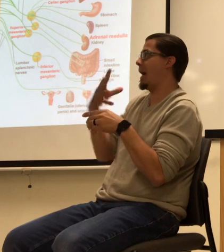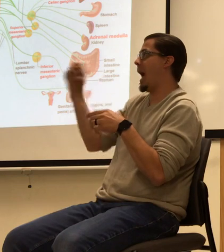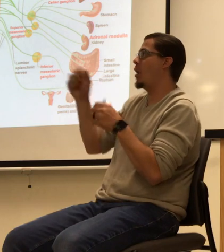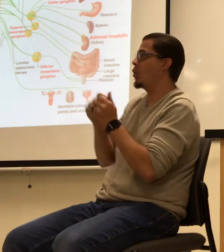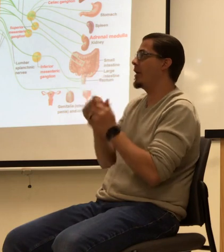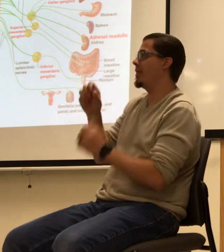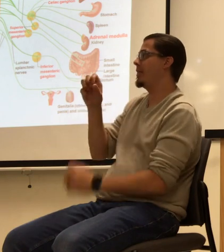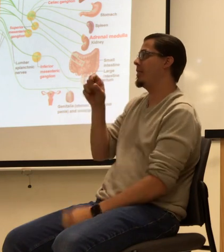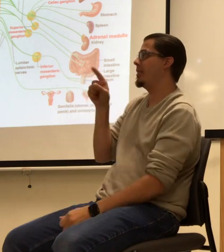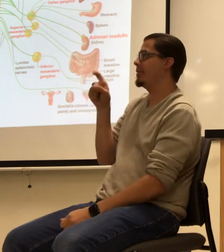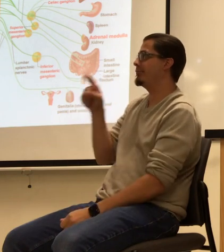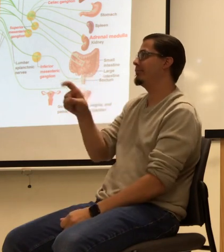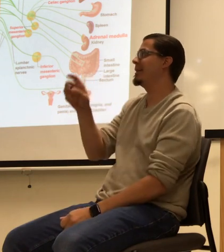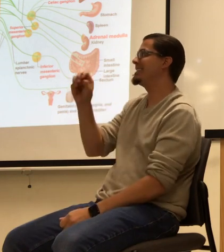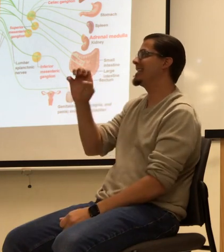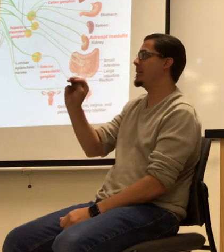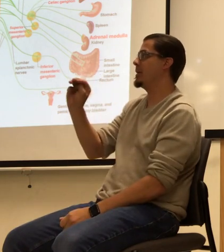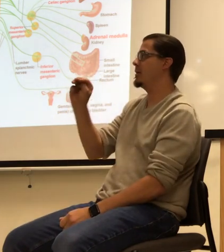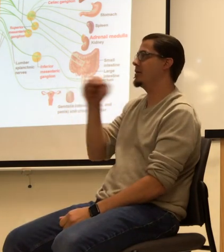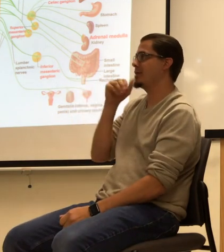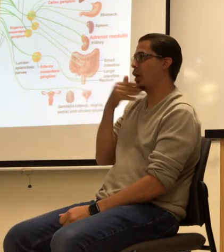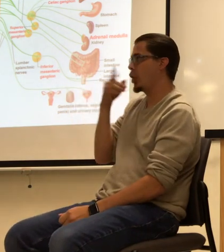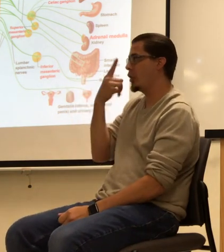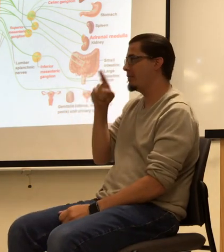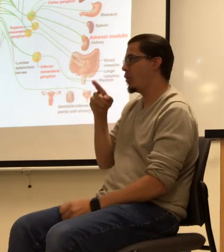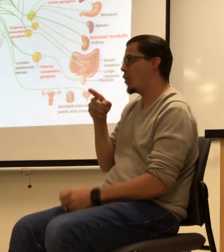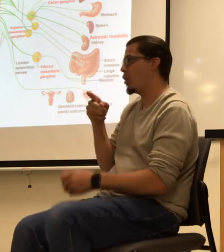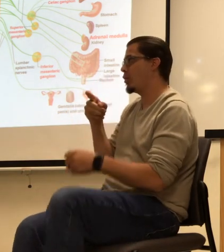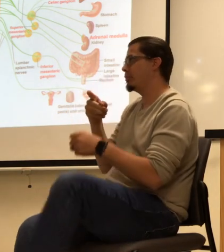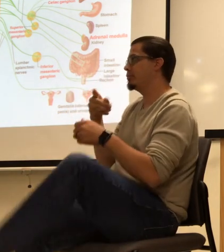would not be good for reproductive purposes.